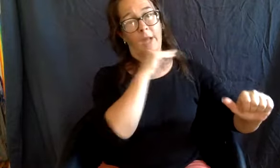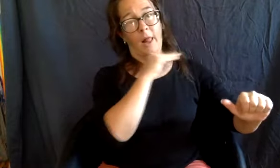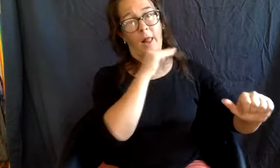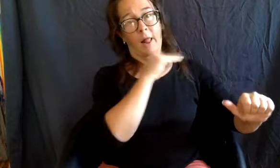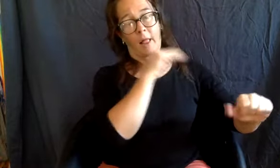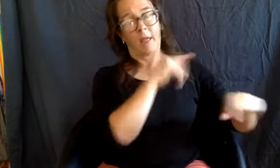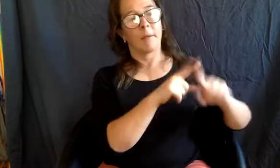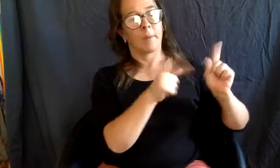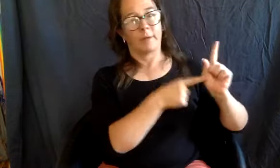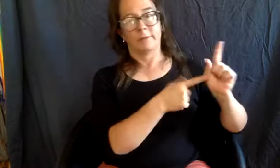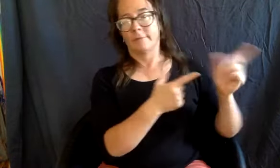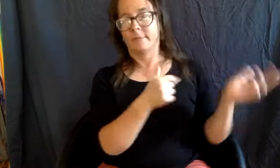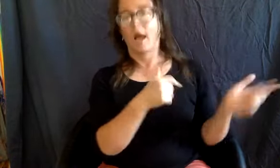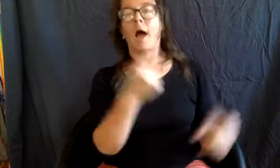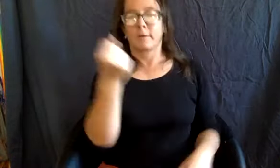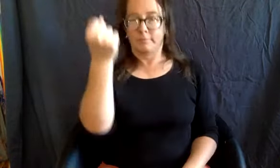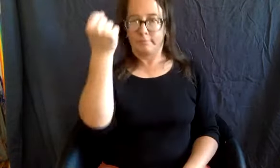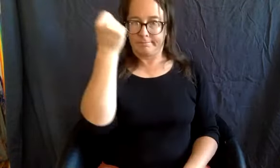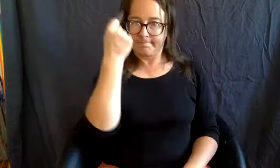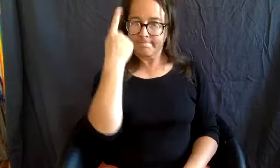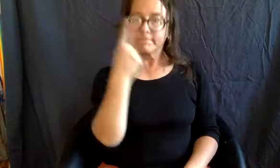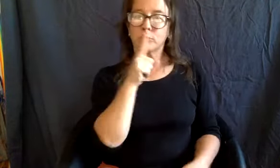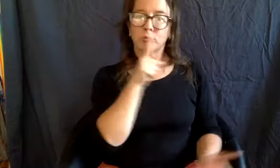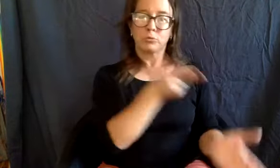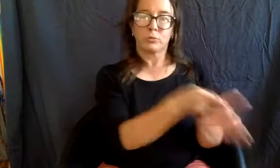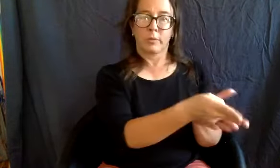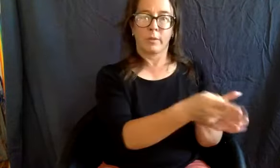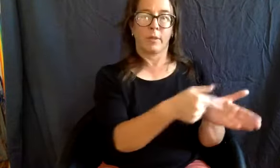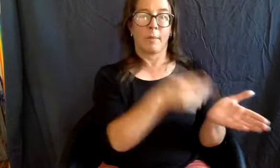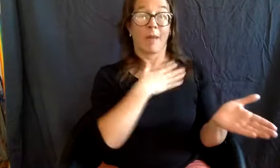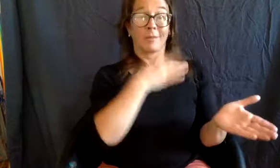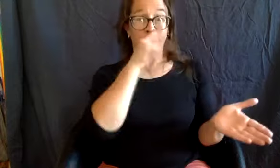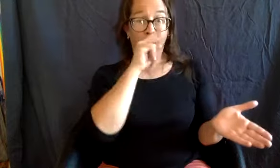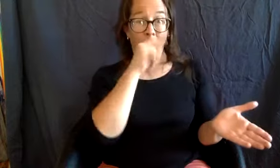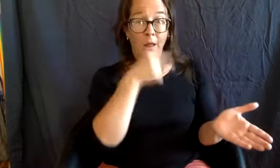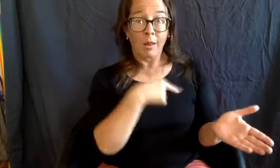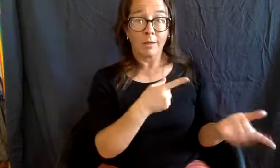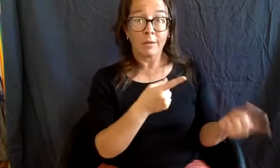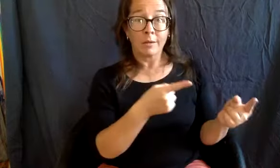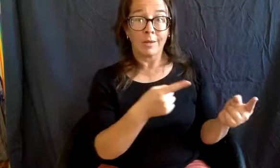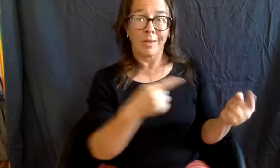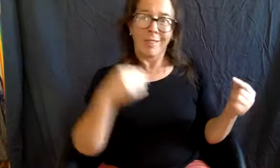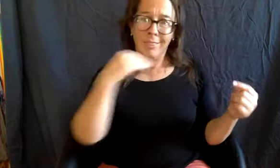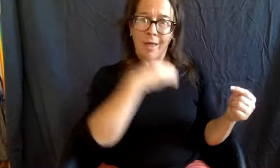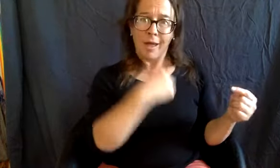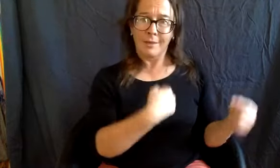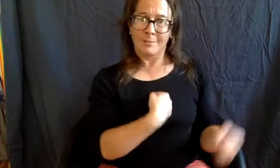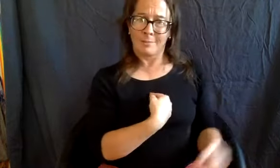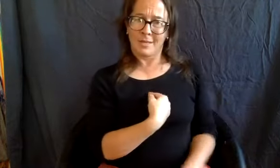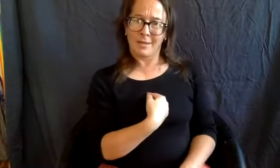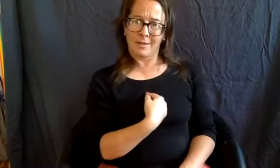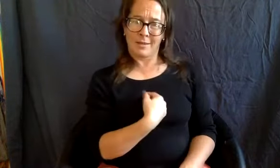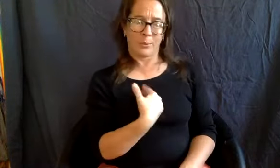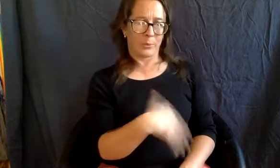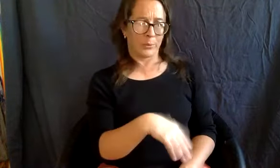am affected by the disease of alcoholism, and I'm not the person doing it, and then a couple other little things happened, and then I caught him in the act